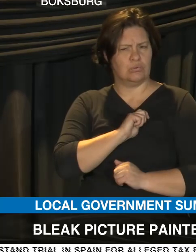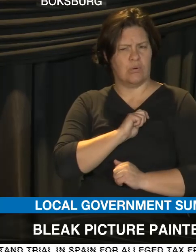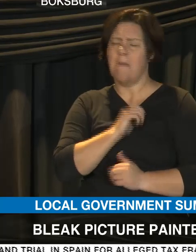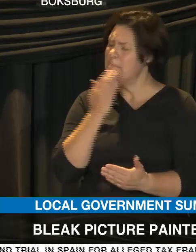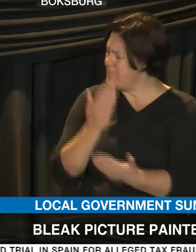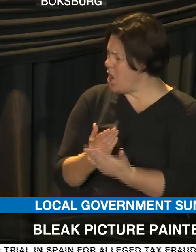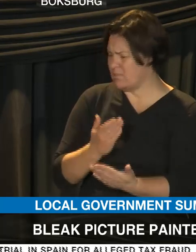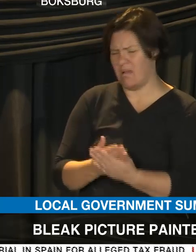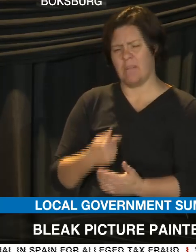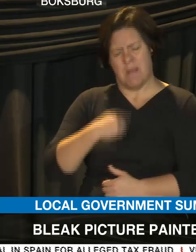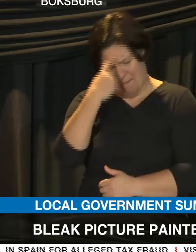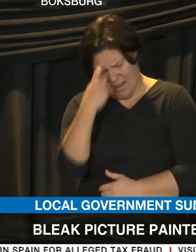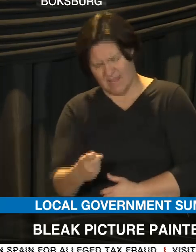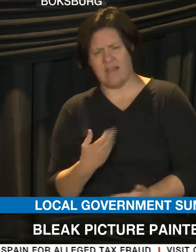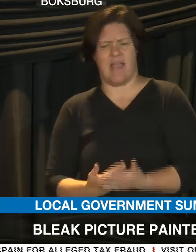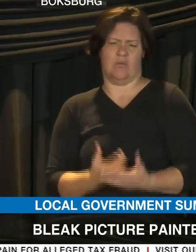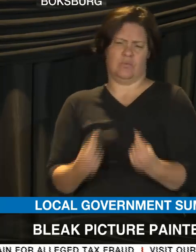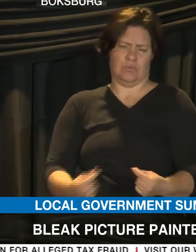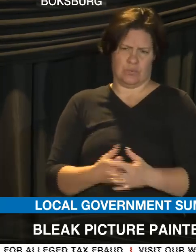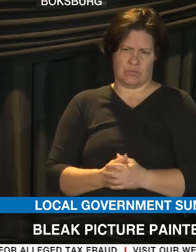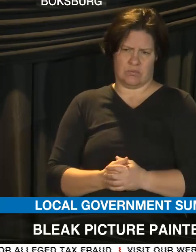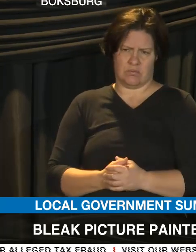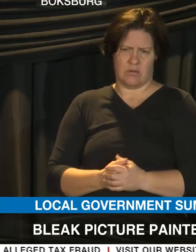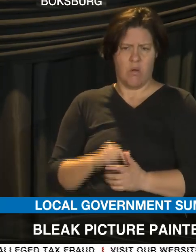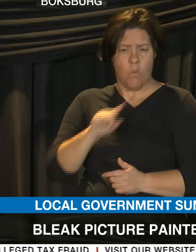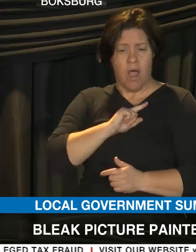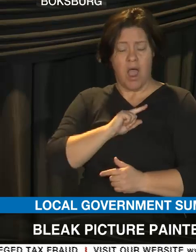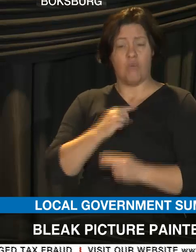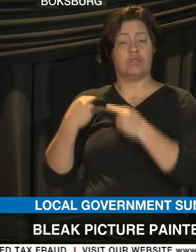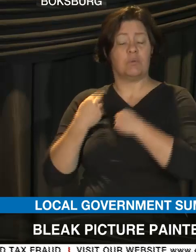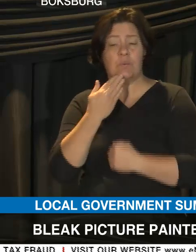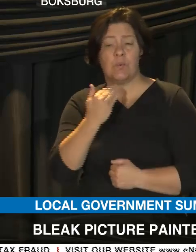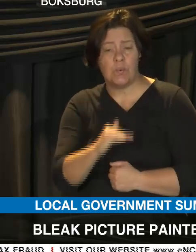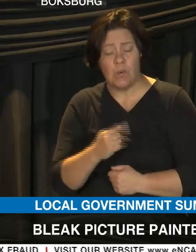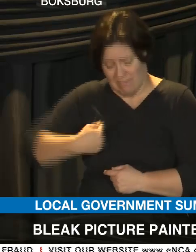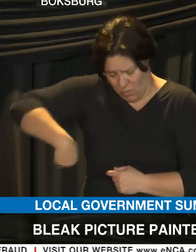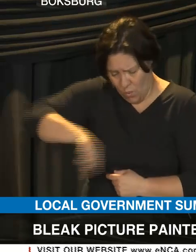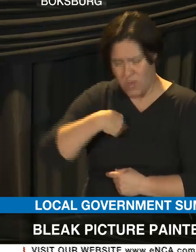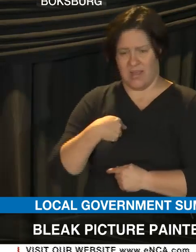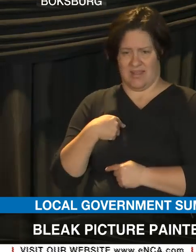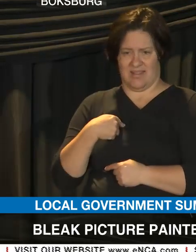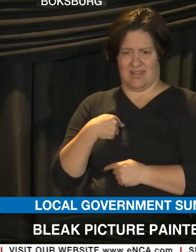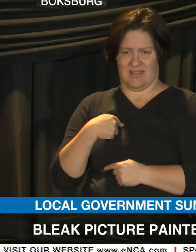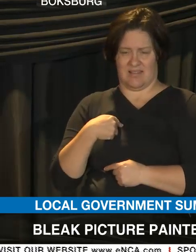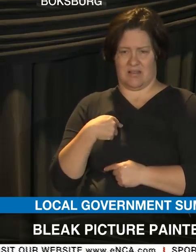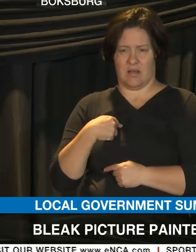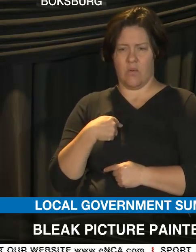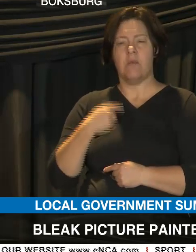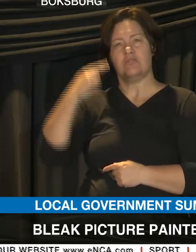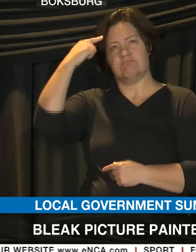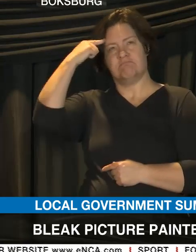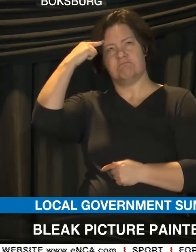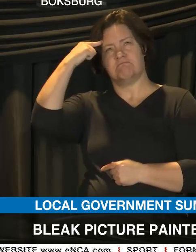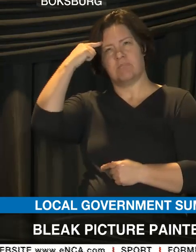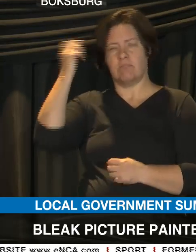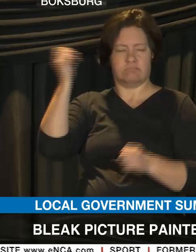possible. It is doable, it is within our hands, and we just need to put our heads